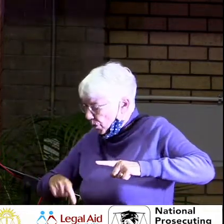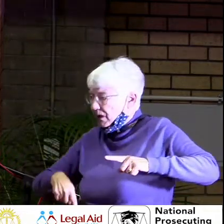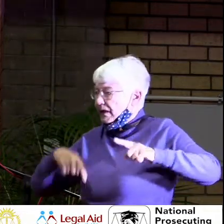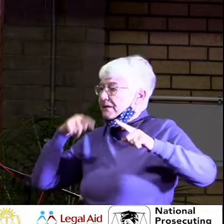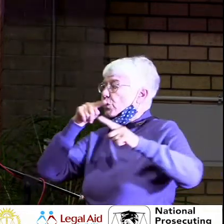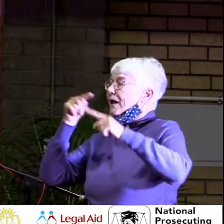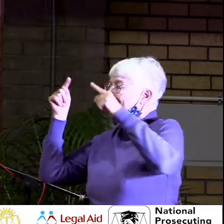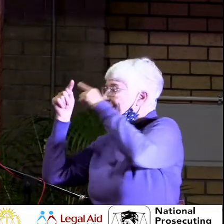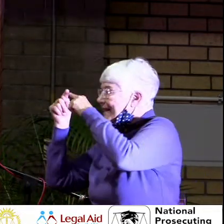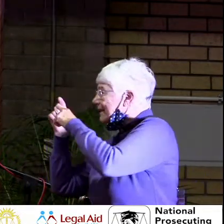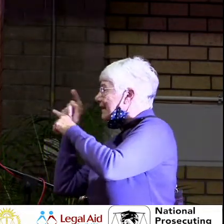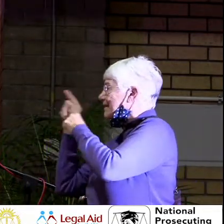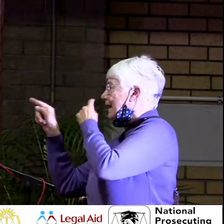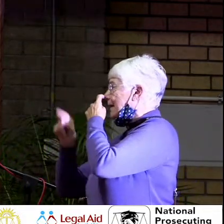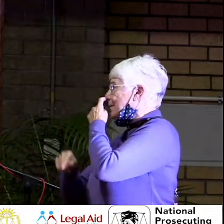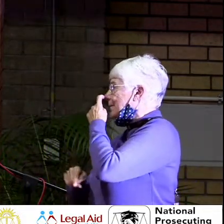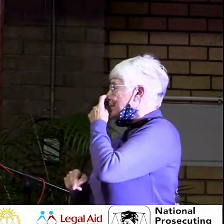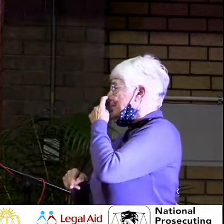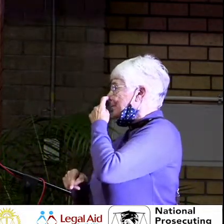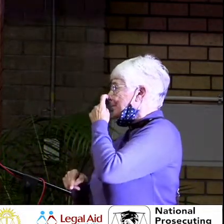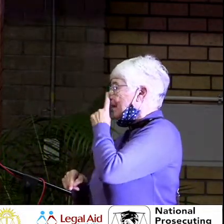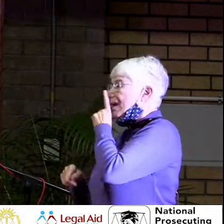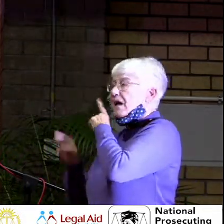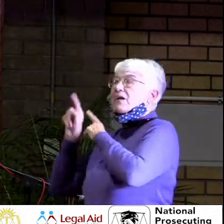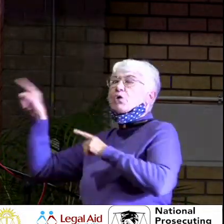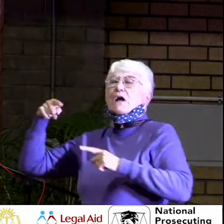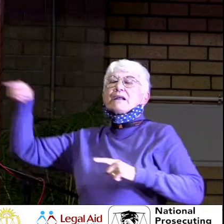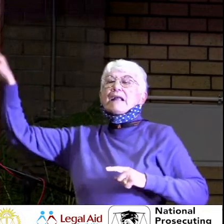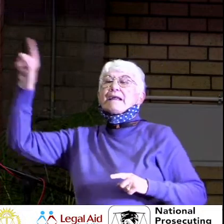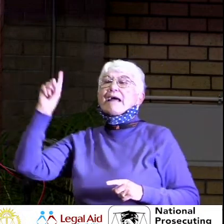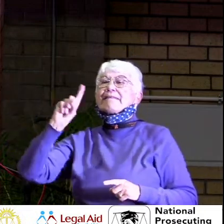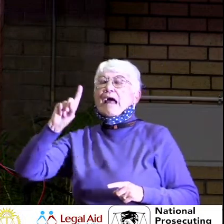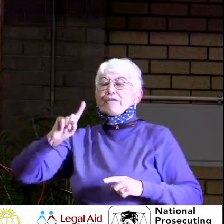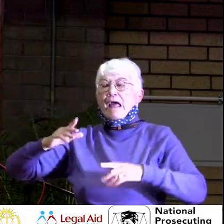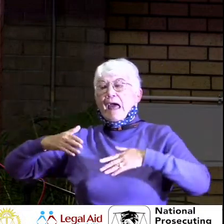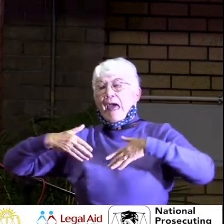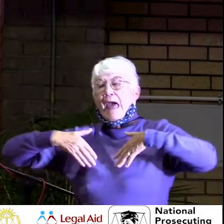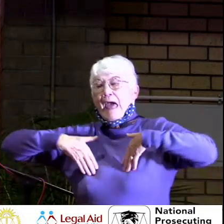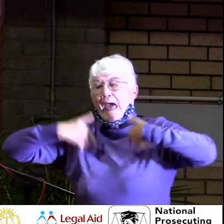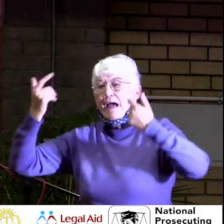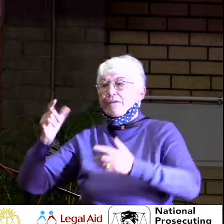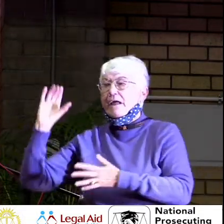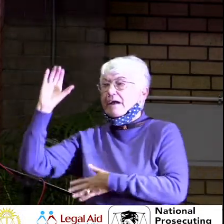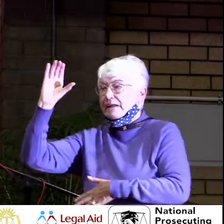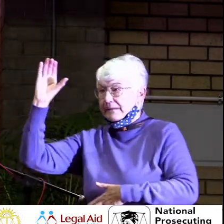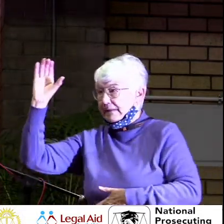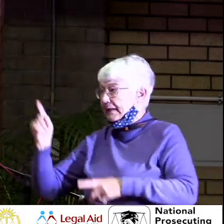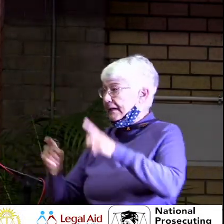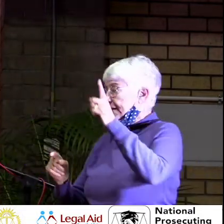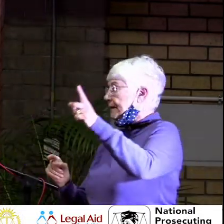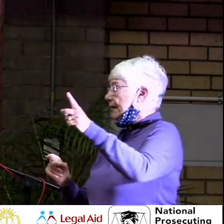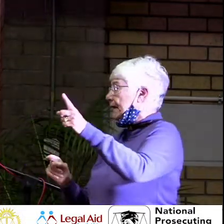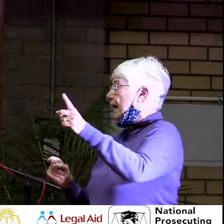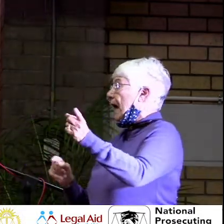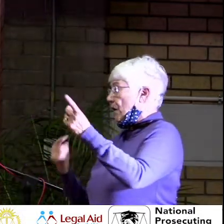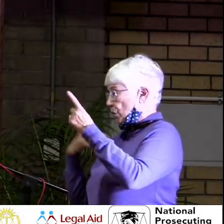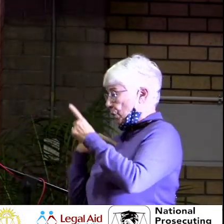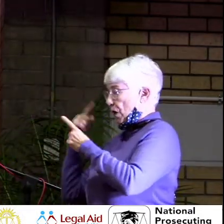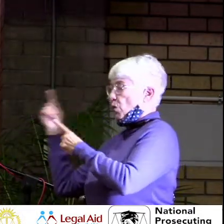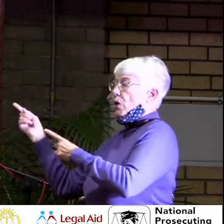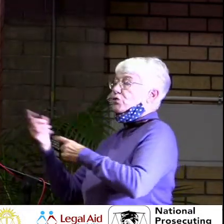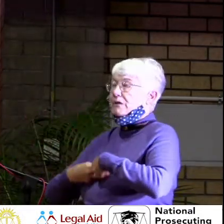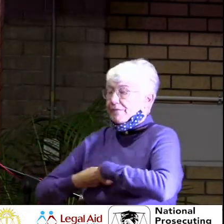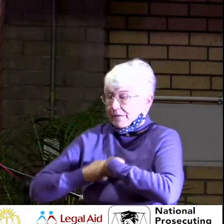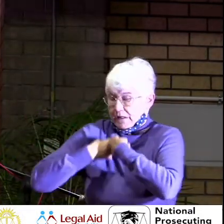But once a month, we also come to the Delft Health Clinic because it's our responsibility to bring our services out to the community. And